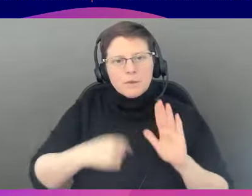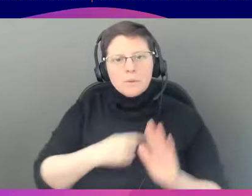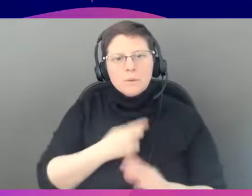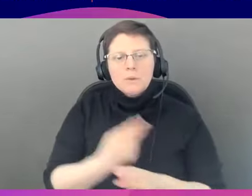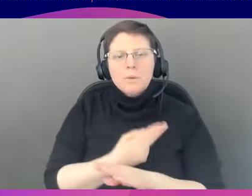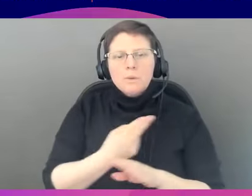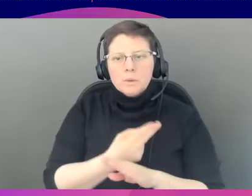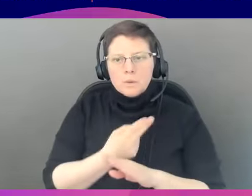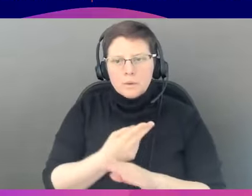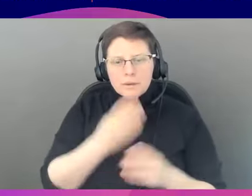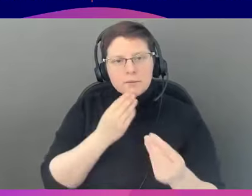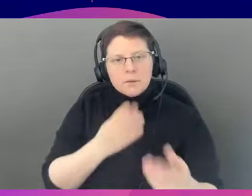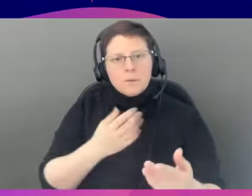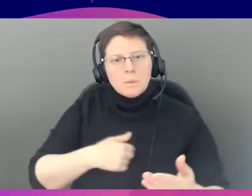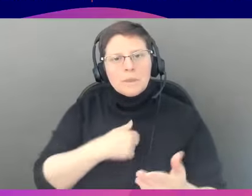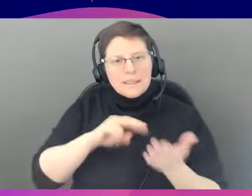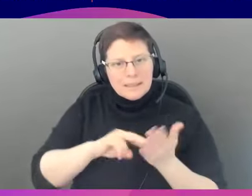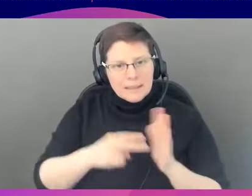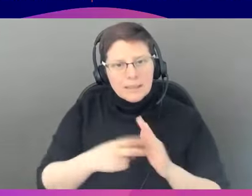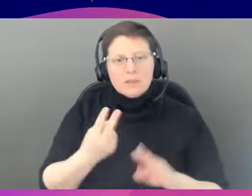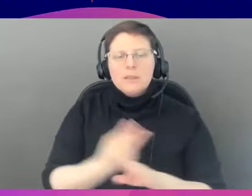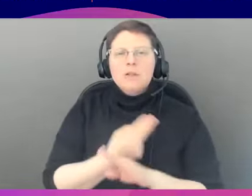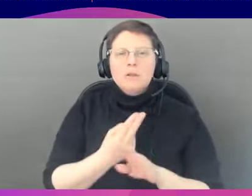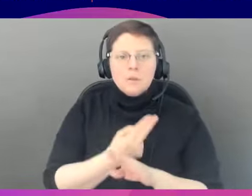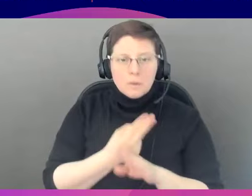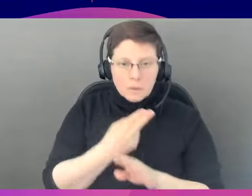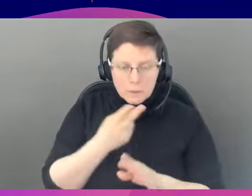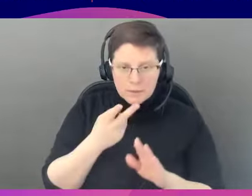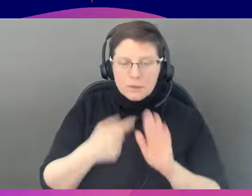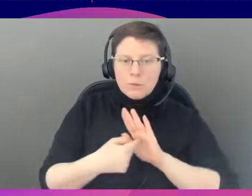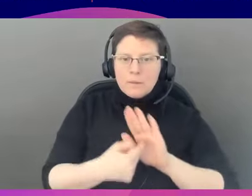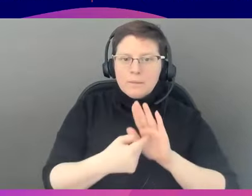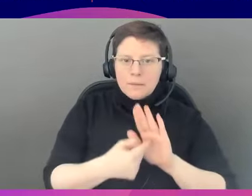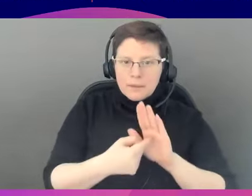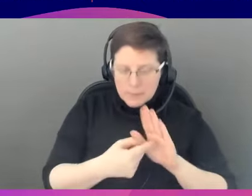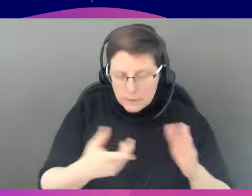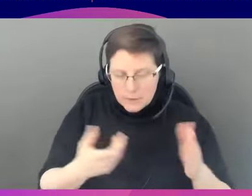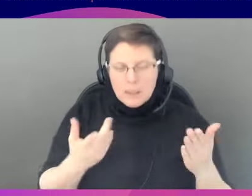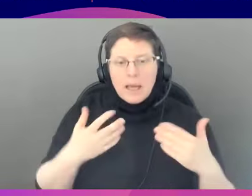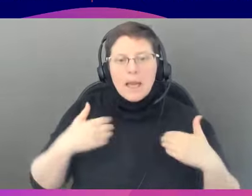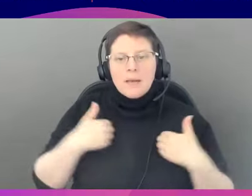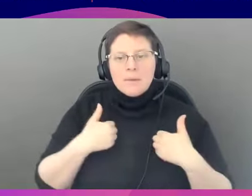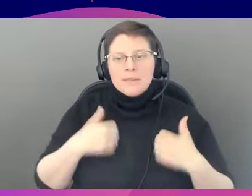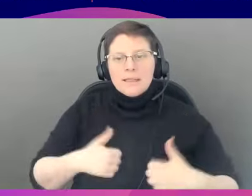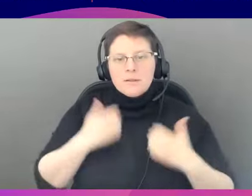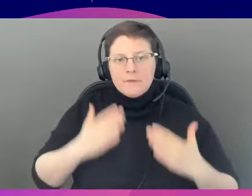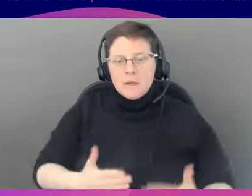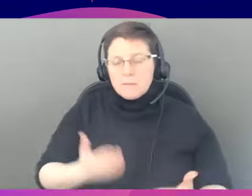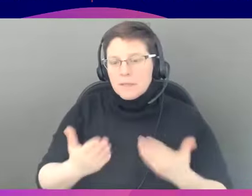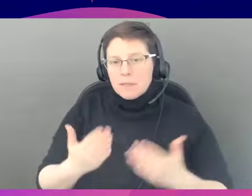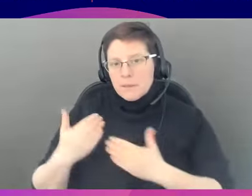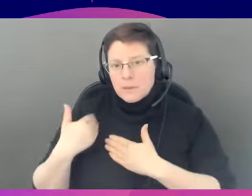intentionally use imagery to represent the animals that survivors may be responsible for or have a relationship